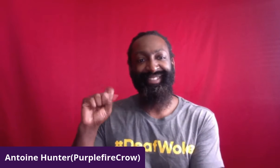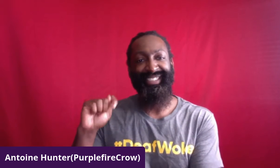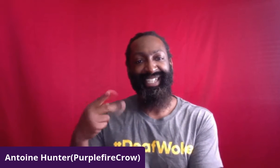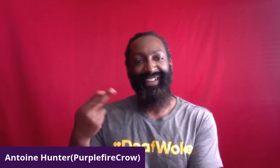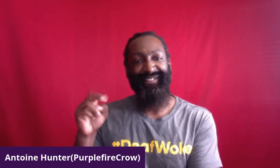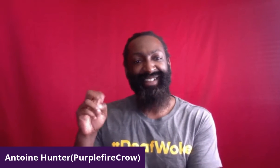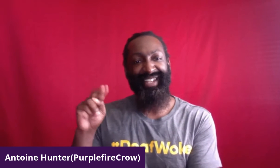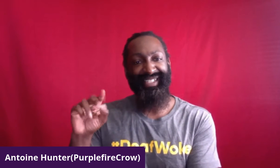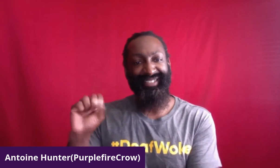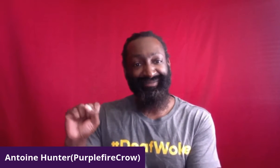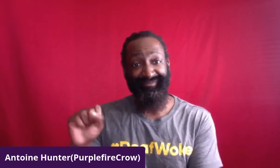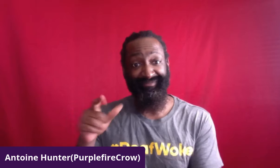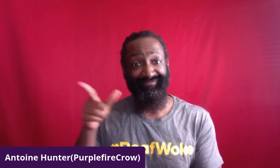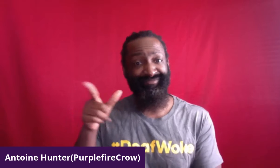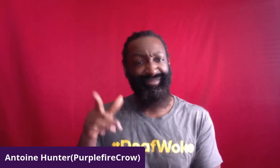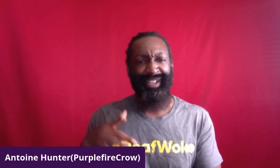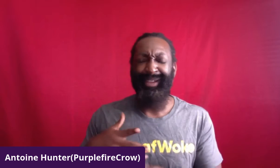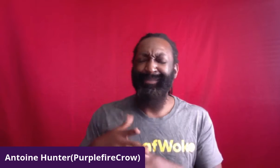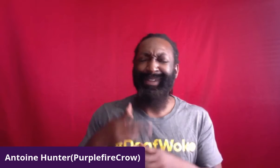Rahman-Stephens.